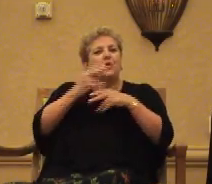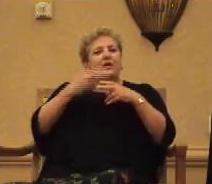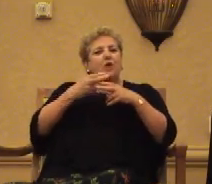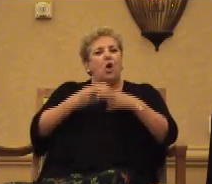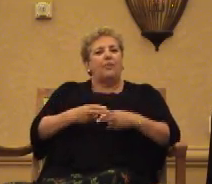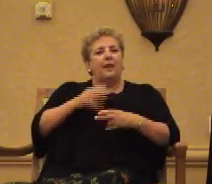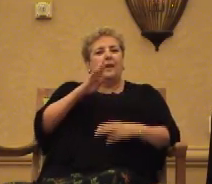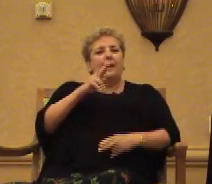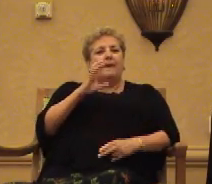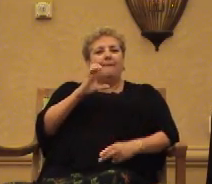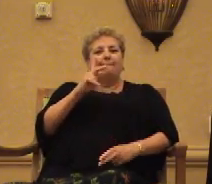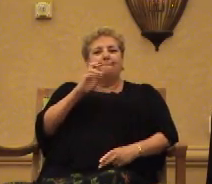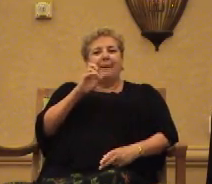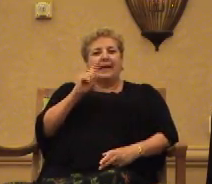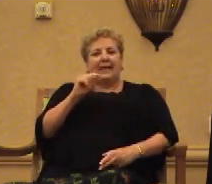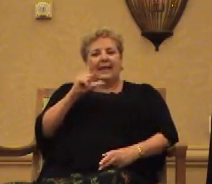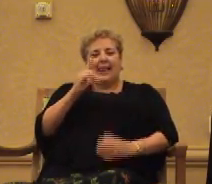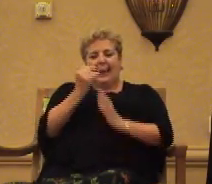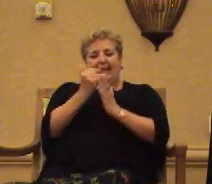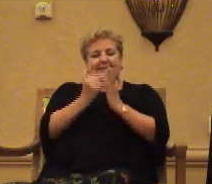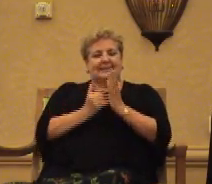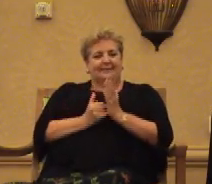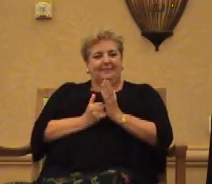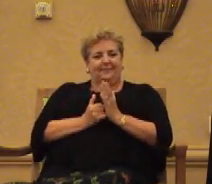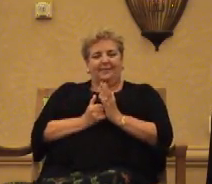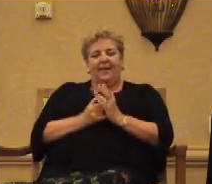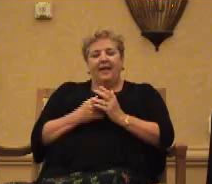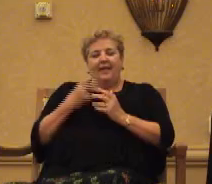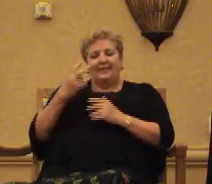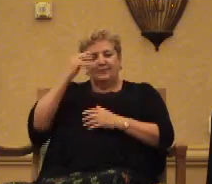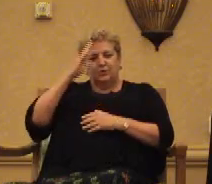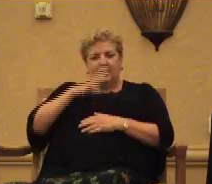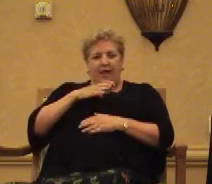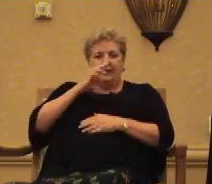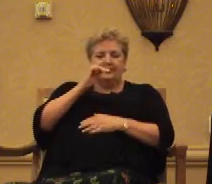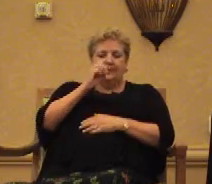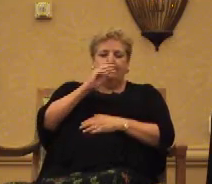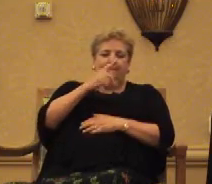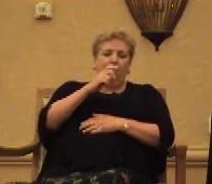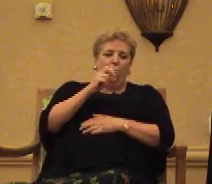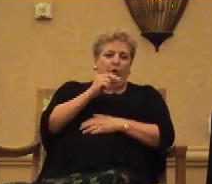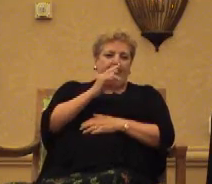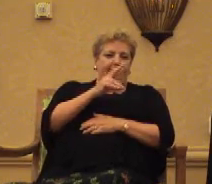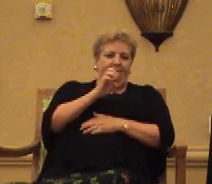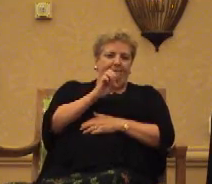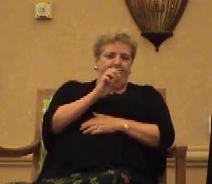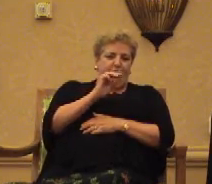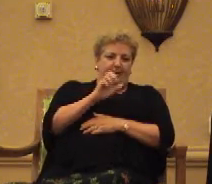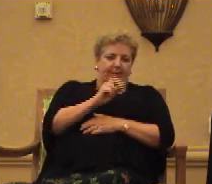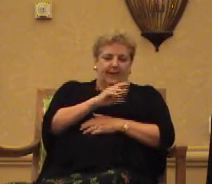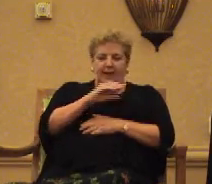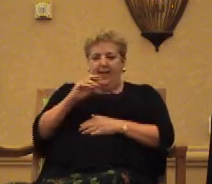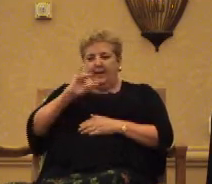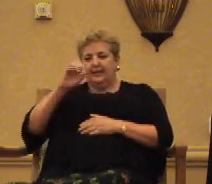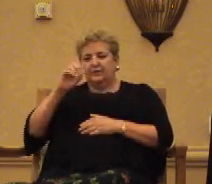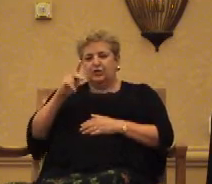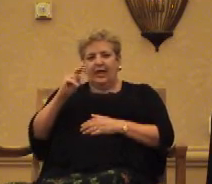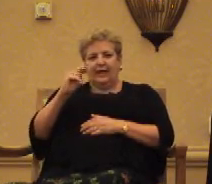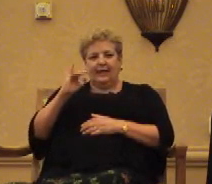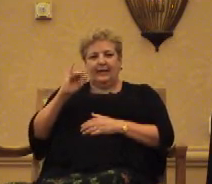scene in there where these two guys, Morgan Freeman and Jack Nicholson, are suffering from a horrendous regimen of